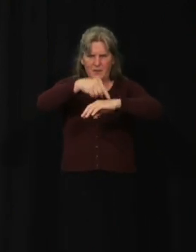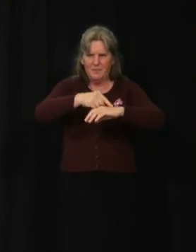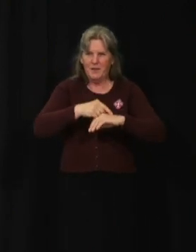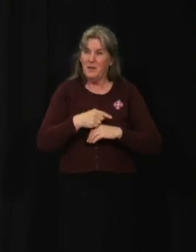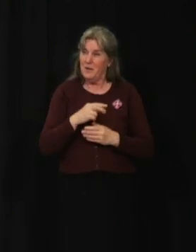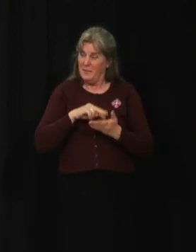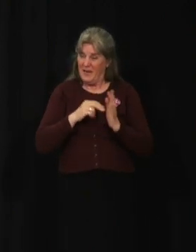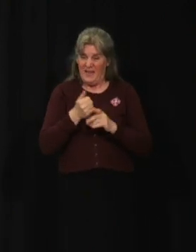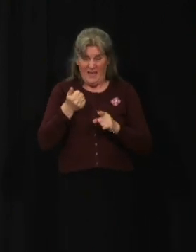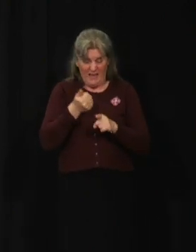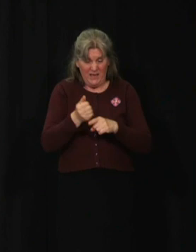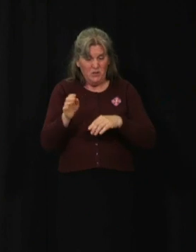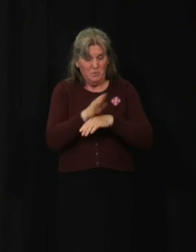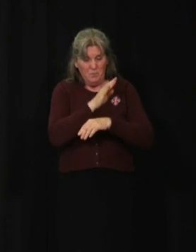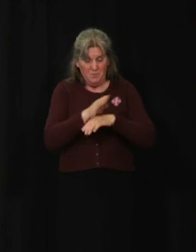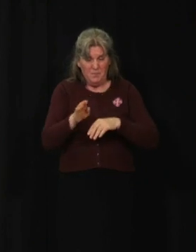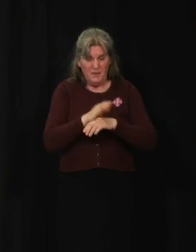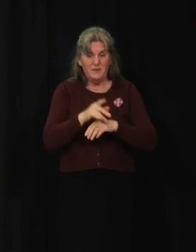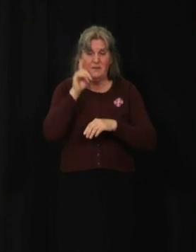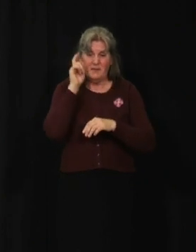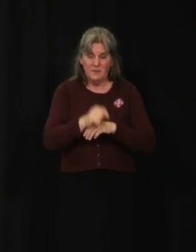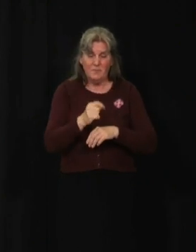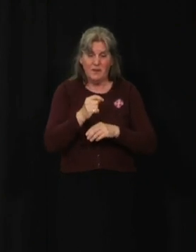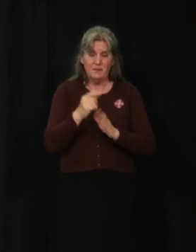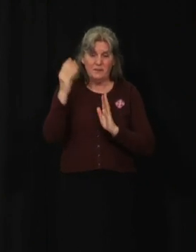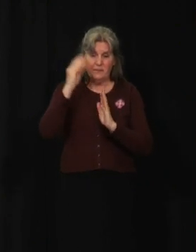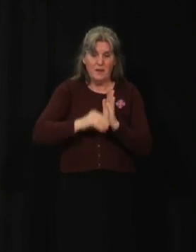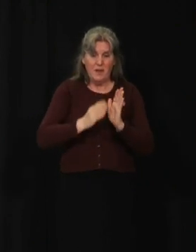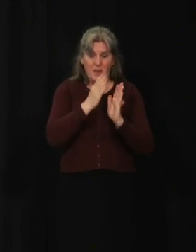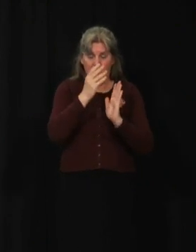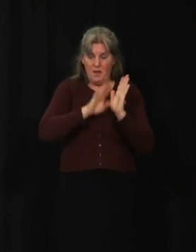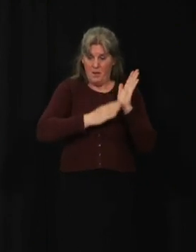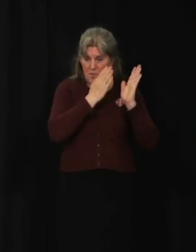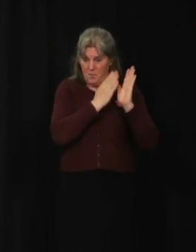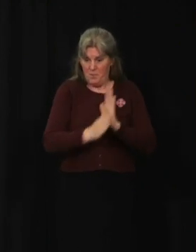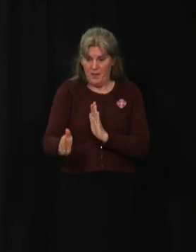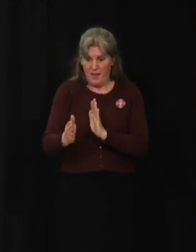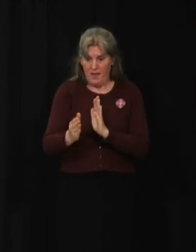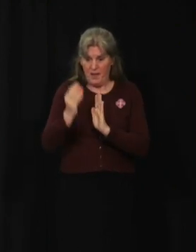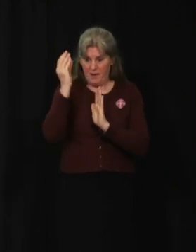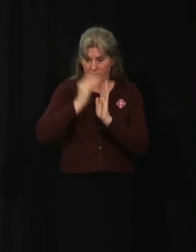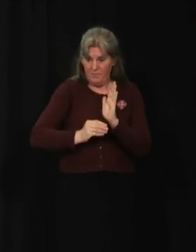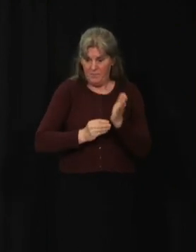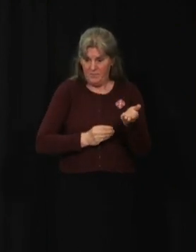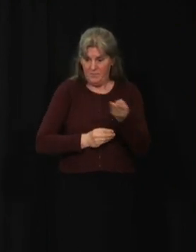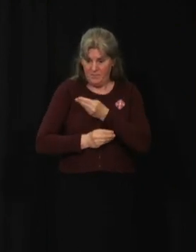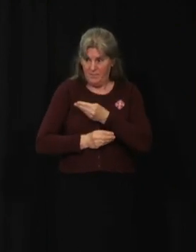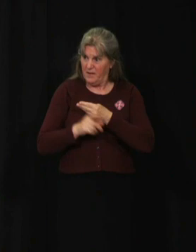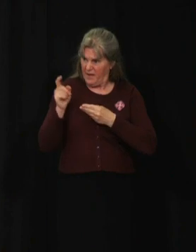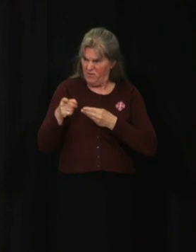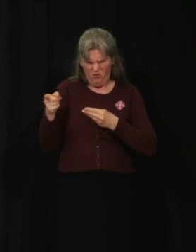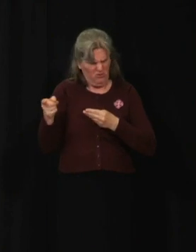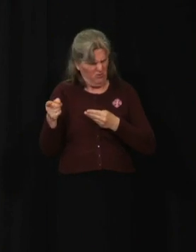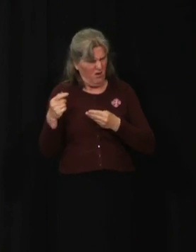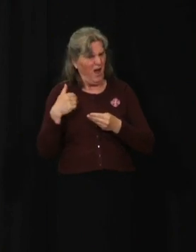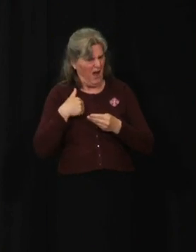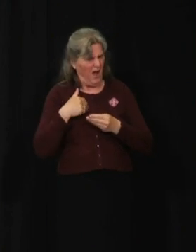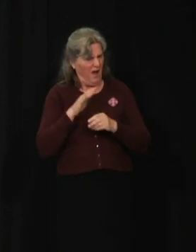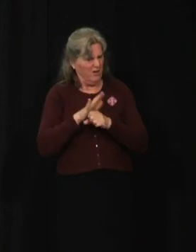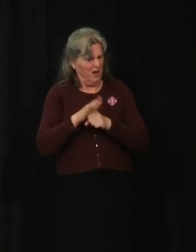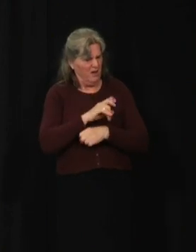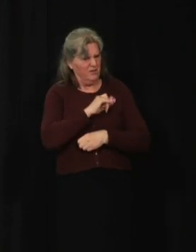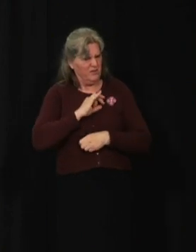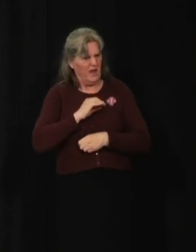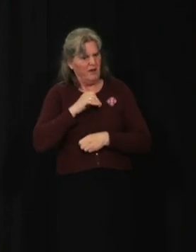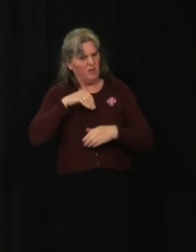that wants to reopen will have to submit a plan. The logistics behind that, like, do you have enough people to go in and